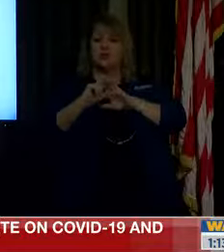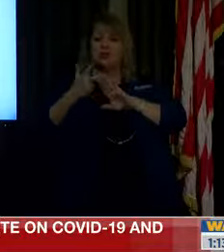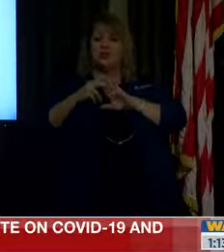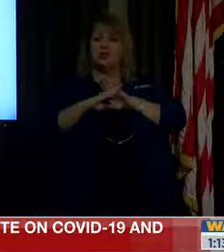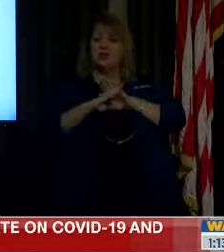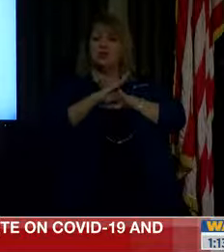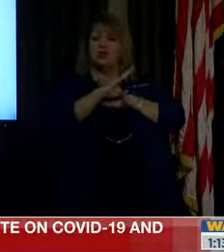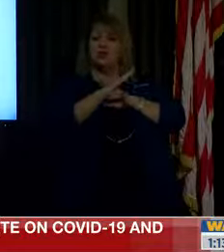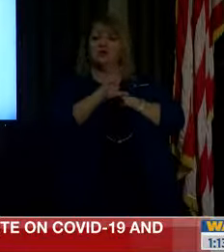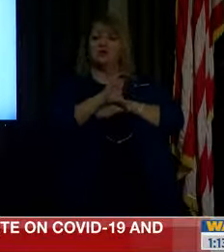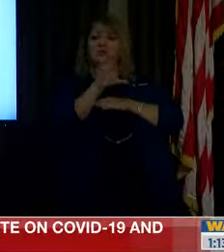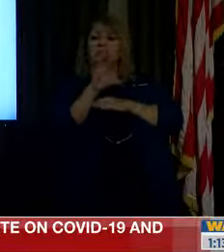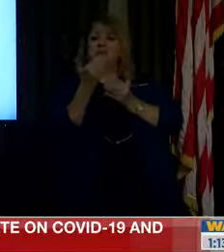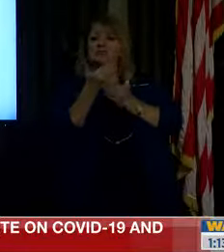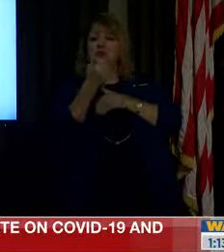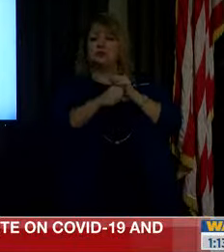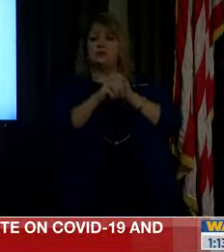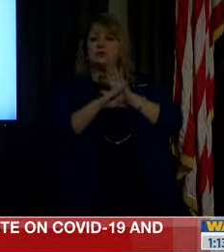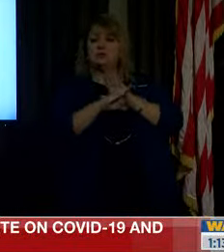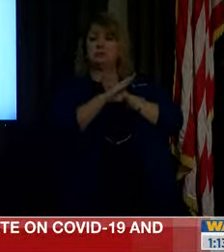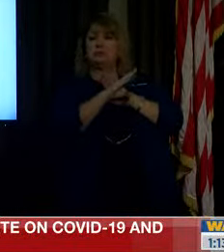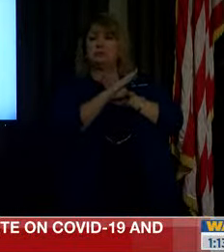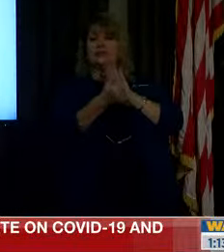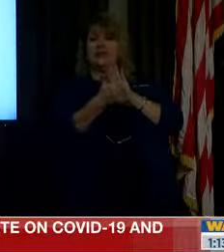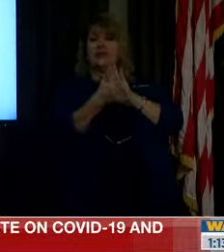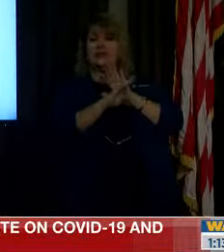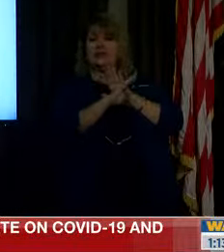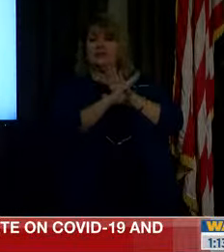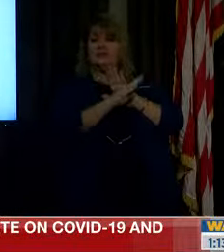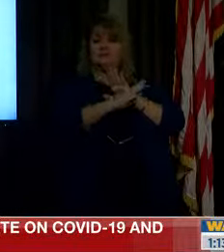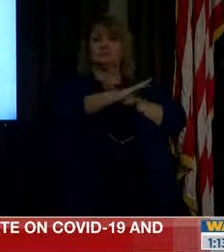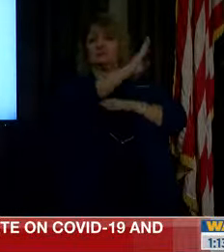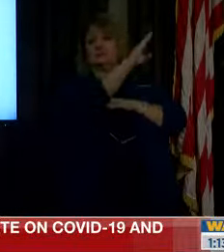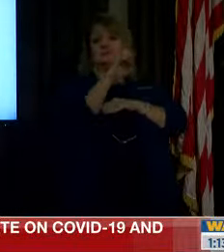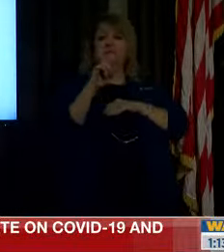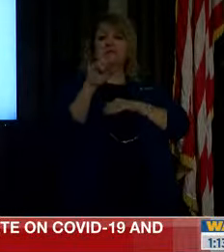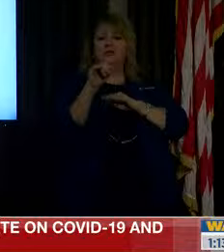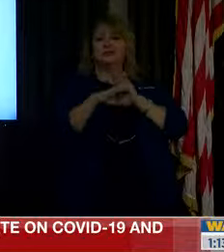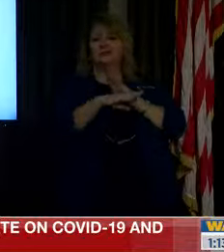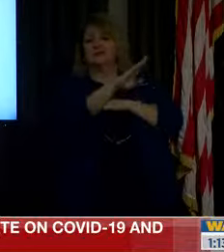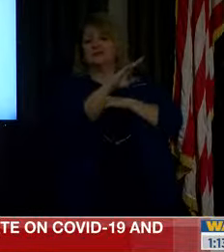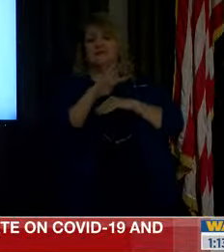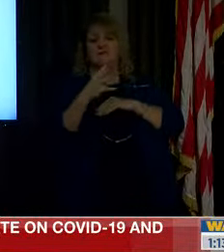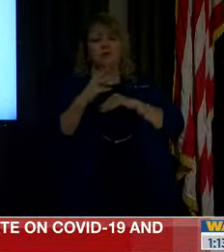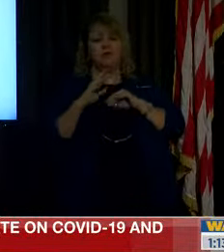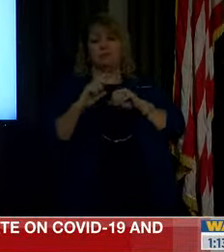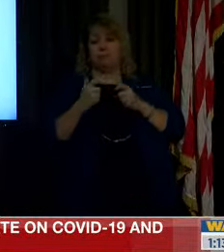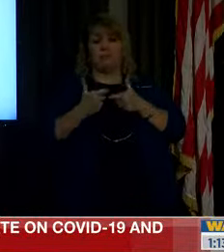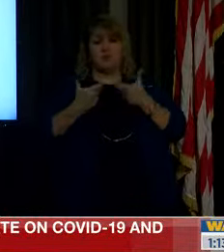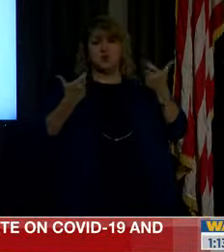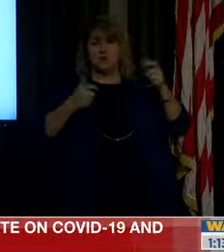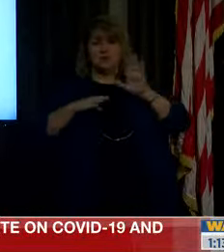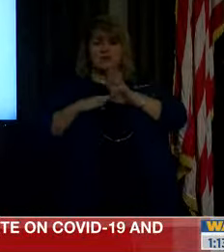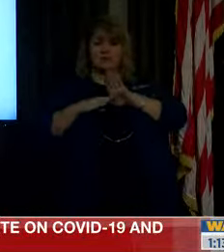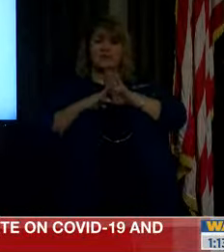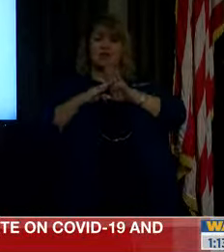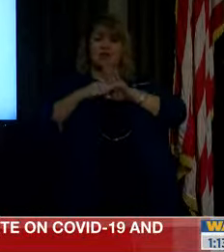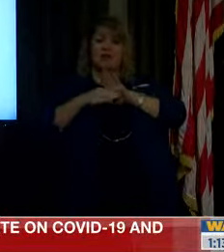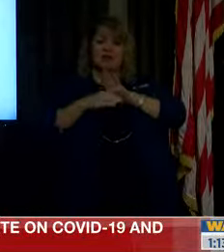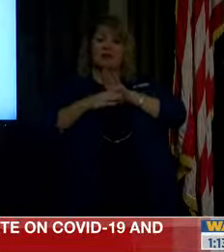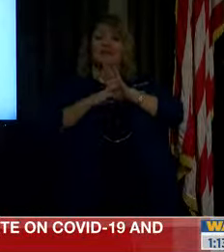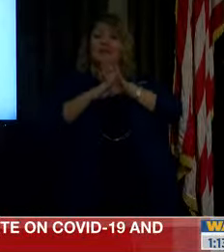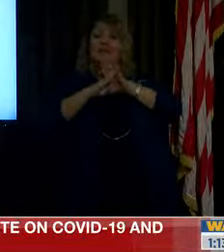one around Christmas, New Year's, and then our fourth one, the Delta surge, which was clearly the largest, which has